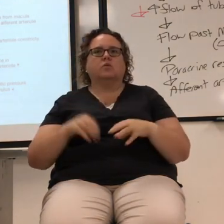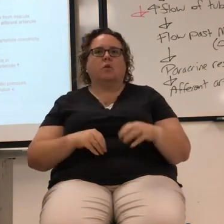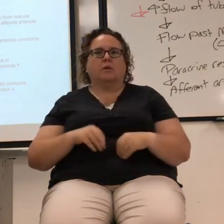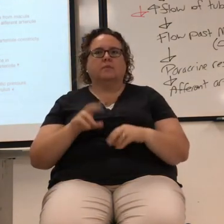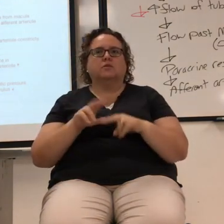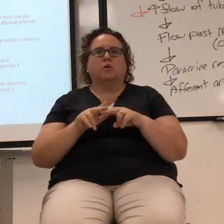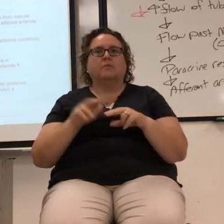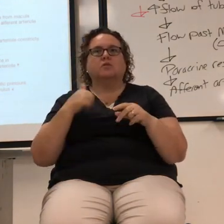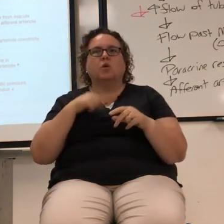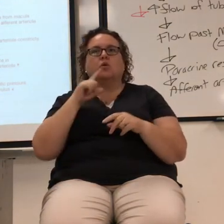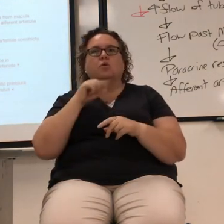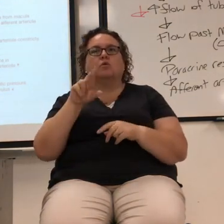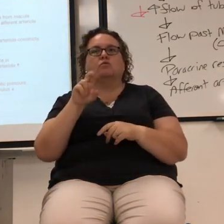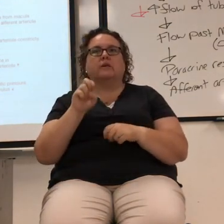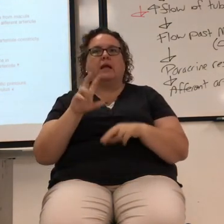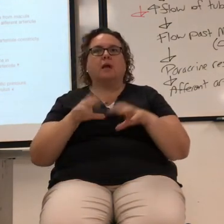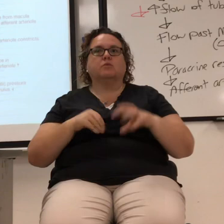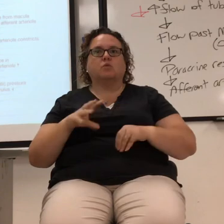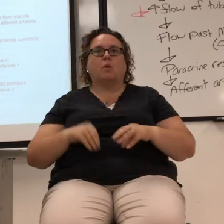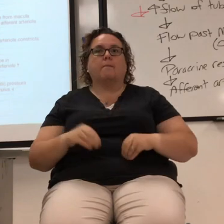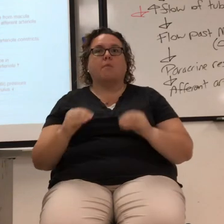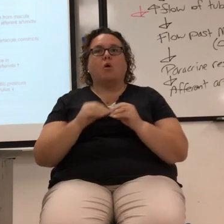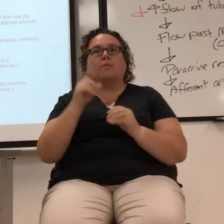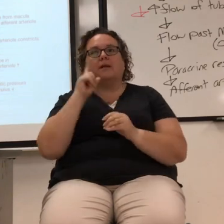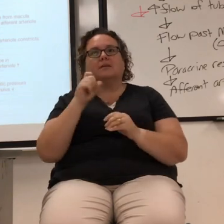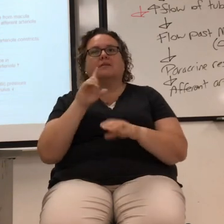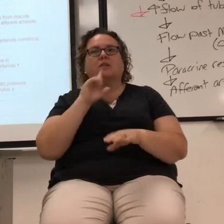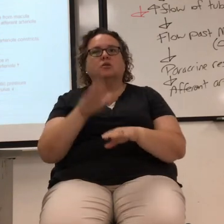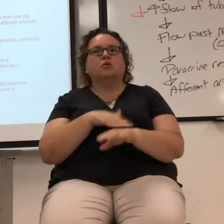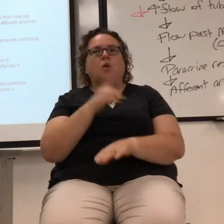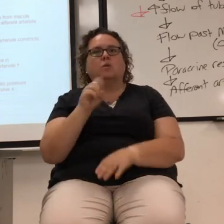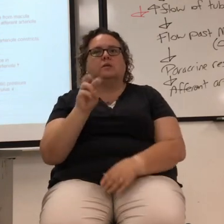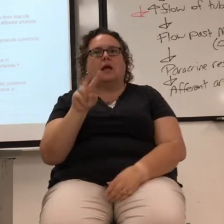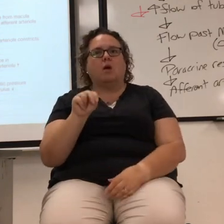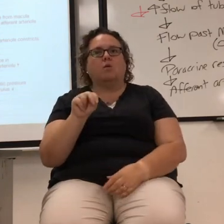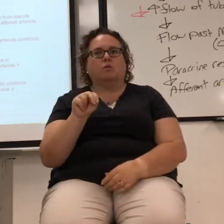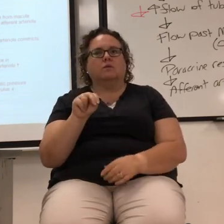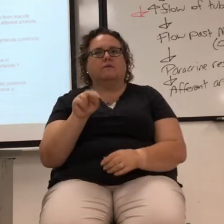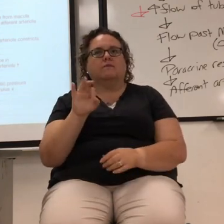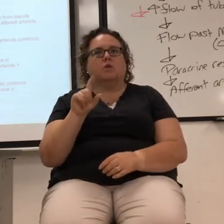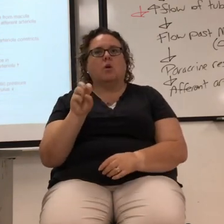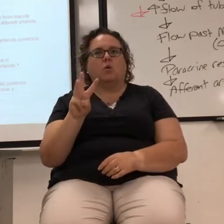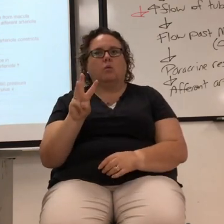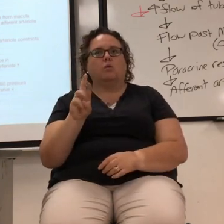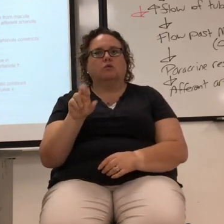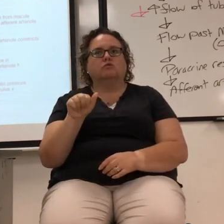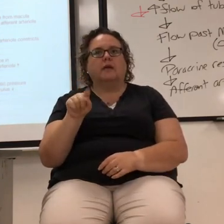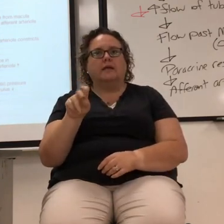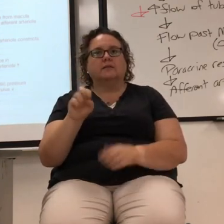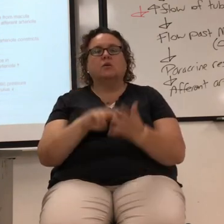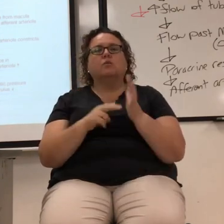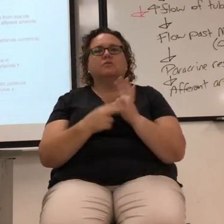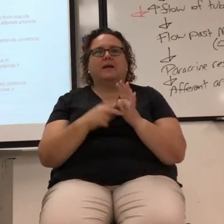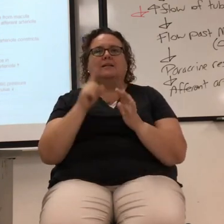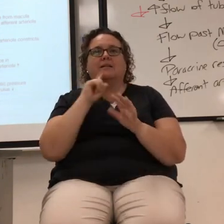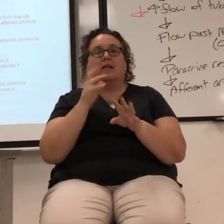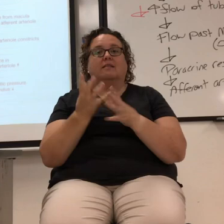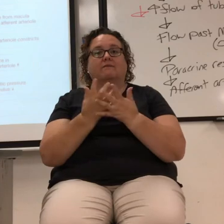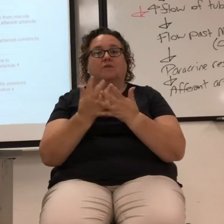reabsorb more sodium because of the slowed down flow rate. That means the filtrate will have less